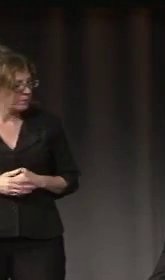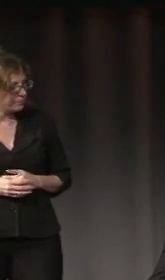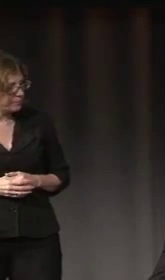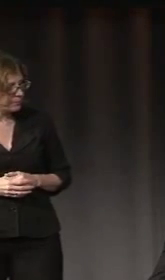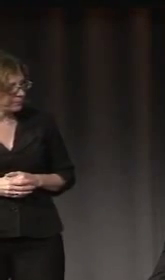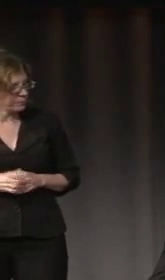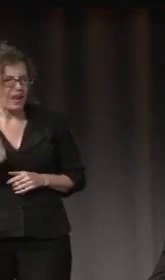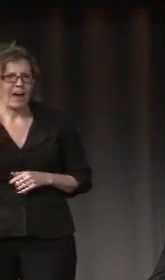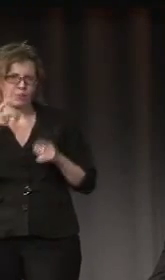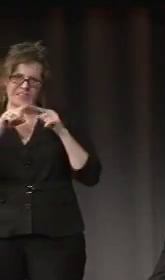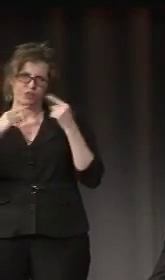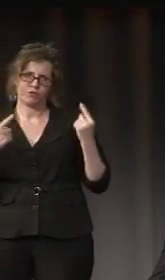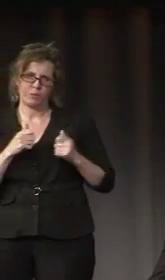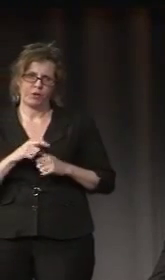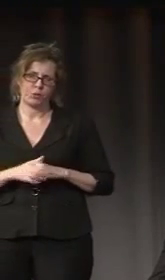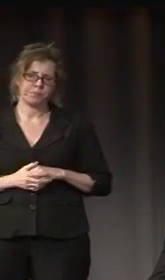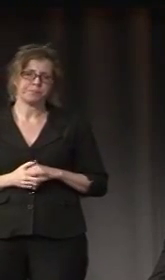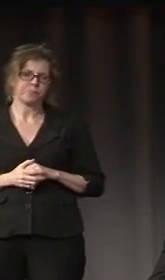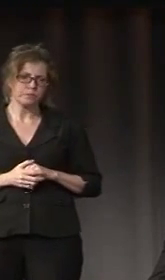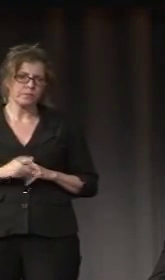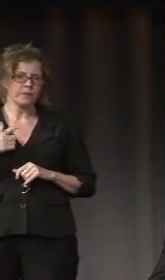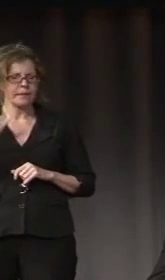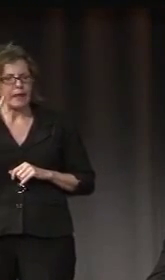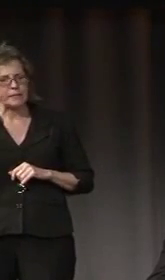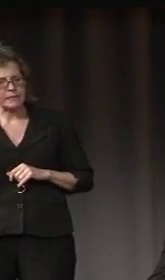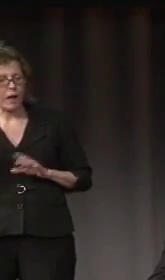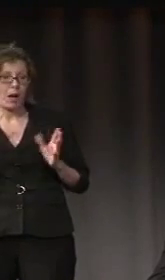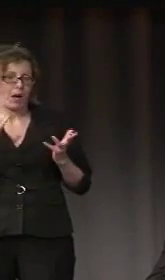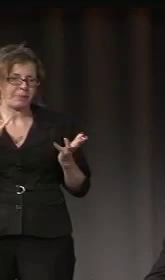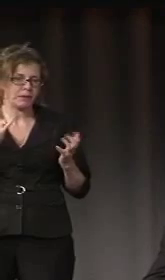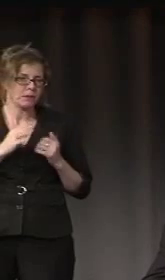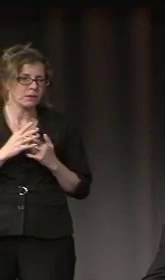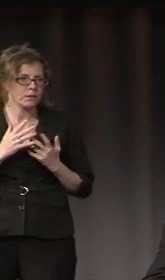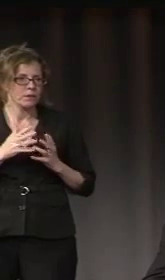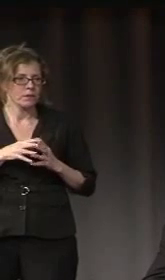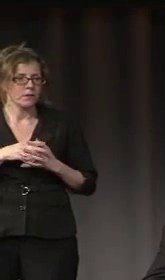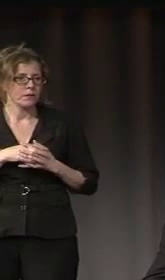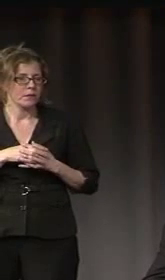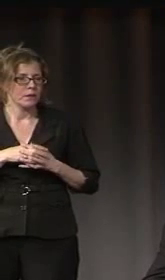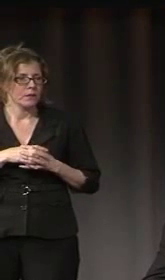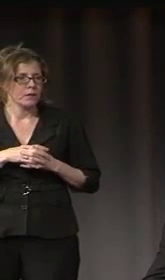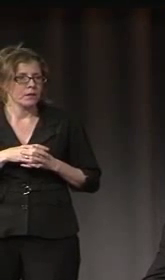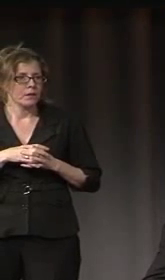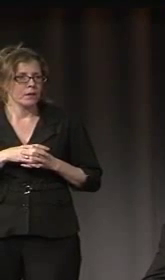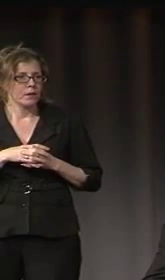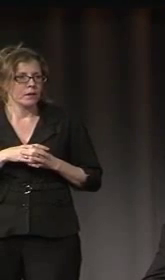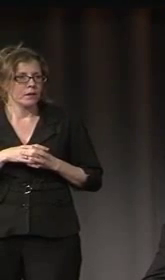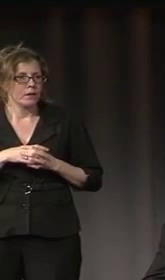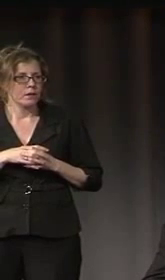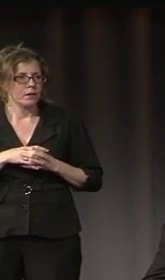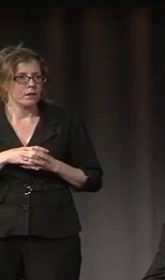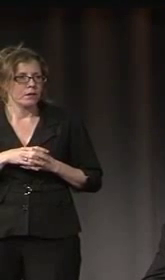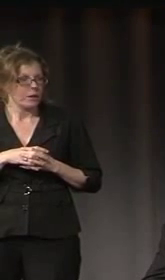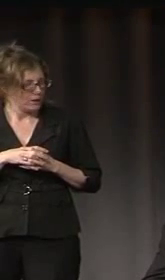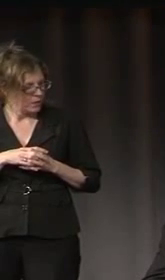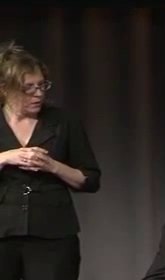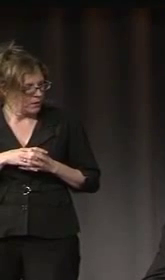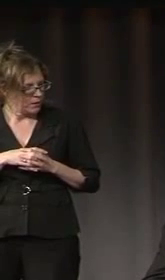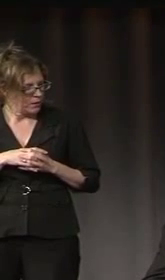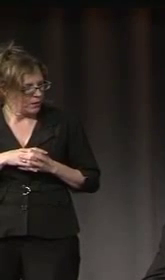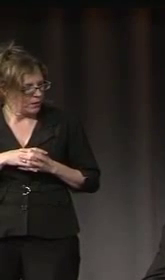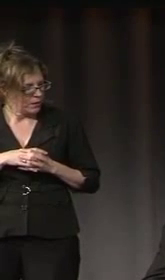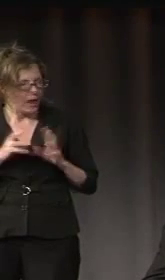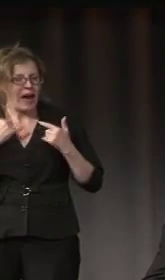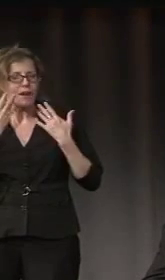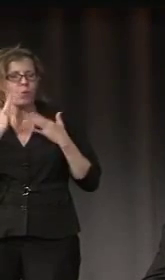I would disagree with this. The idea is not, I mean, if it's commentary on what I said, I don't want